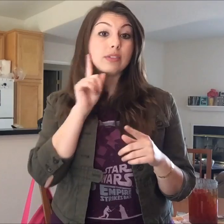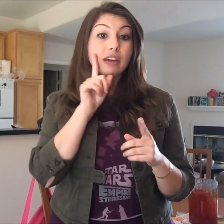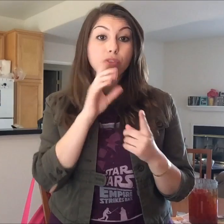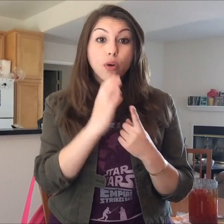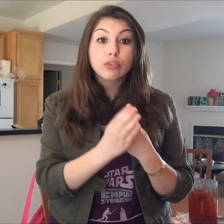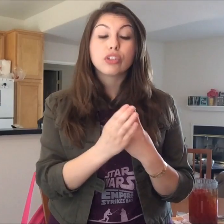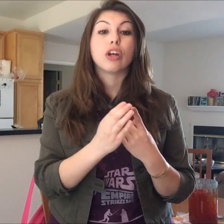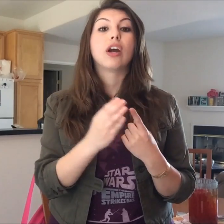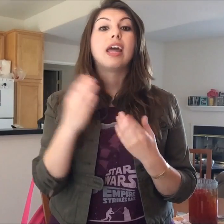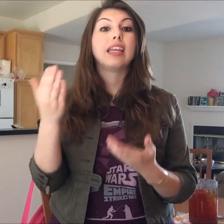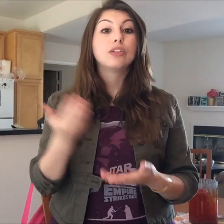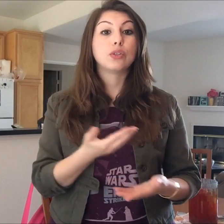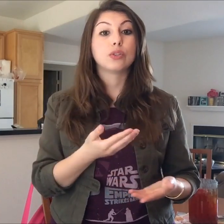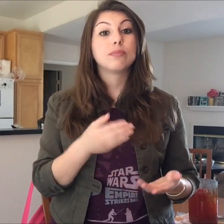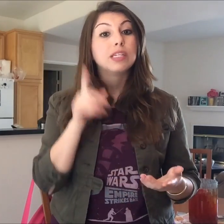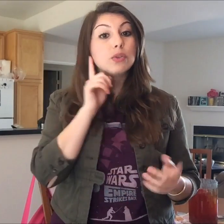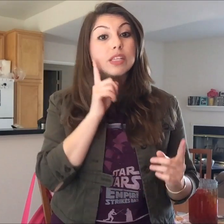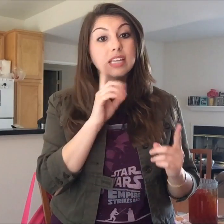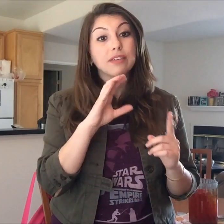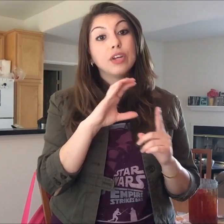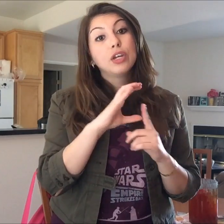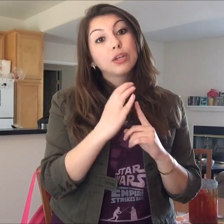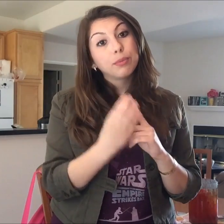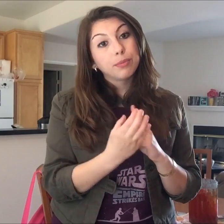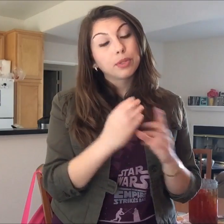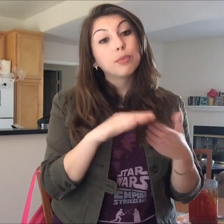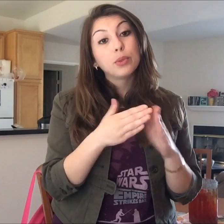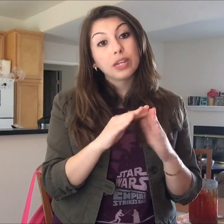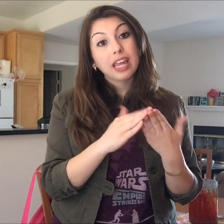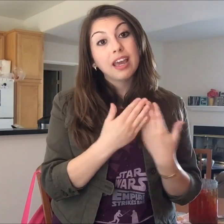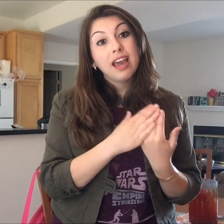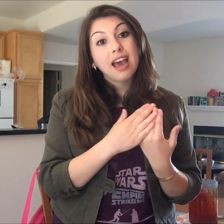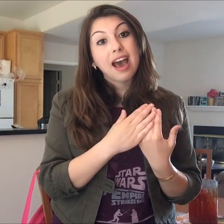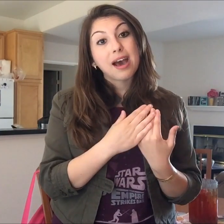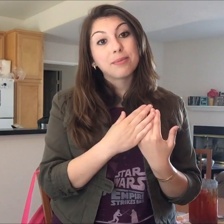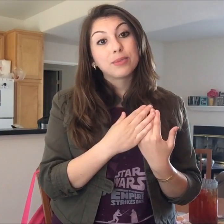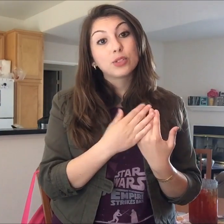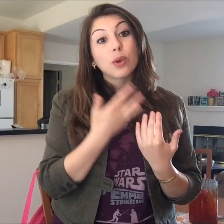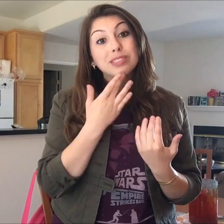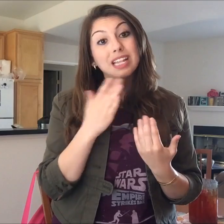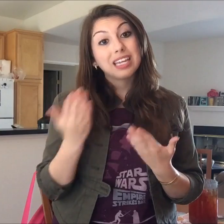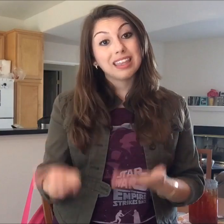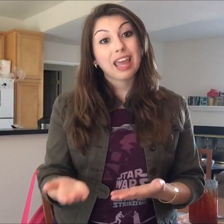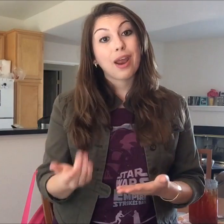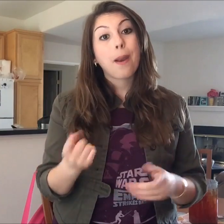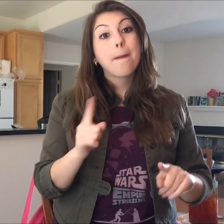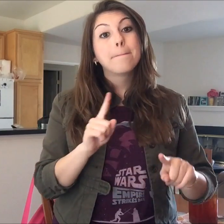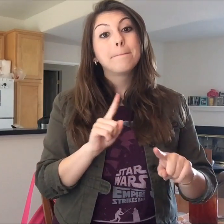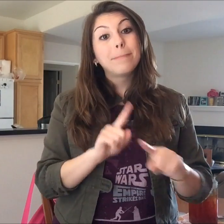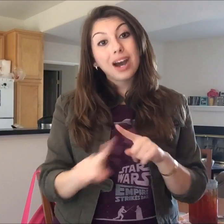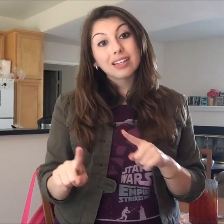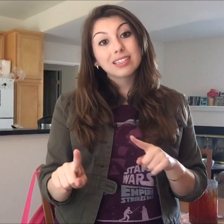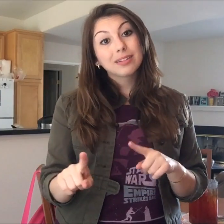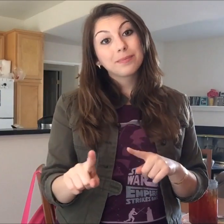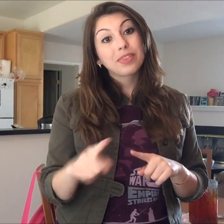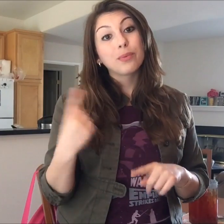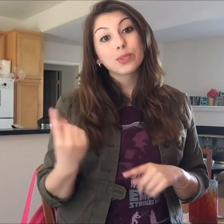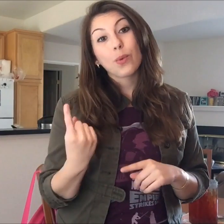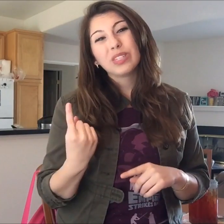deaf culture and introduced me to the deaf community. So I was lucky there. But that was